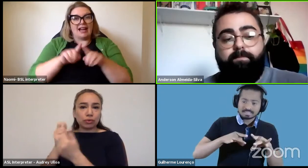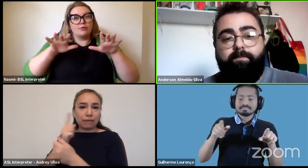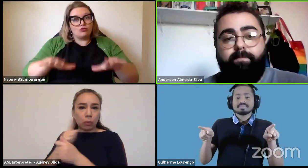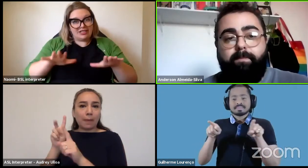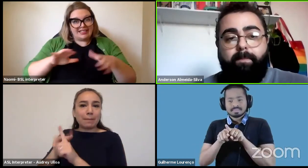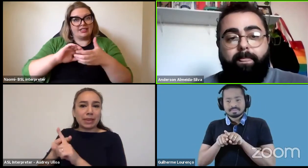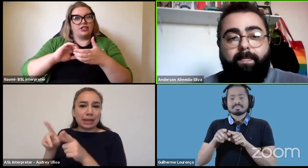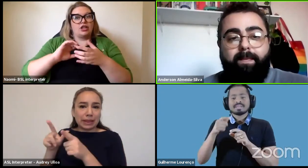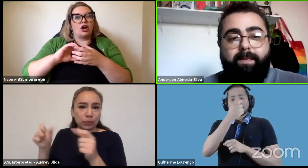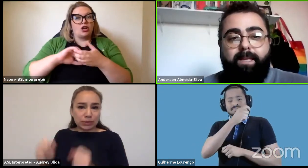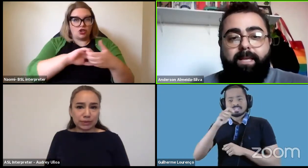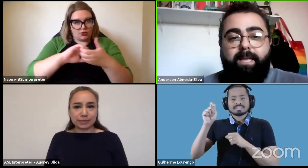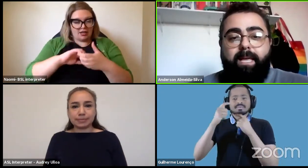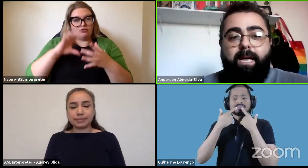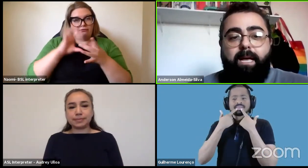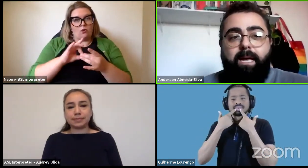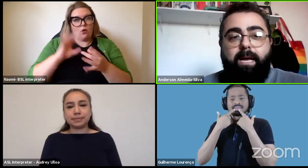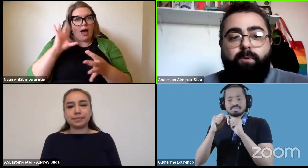Linguistics.